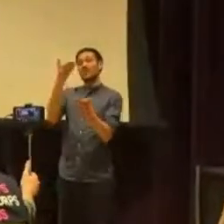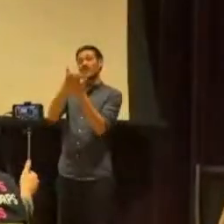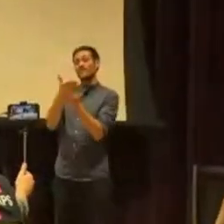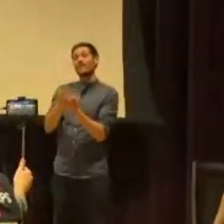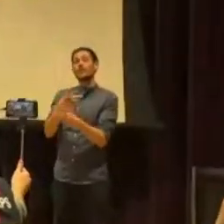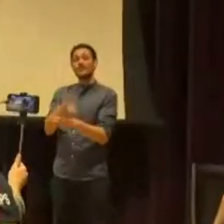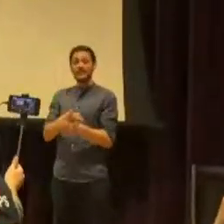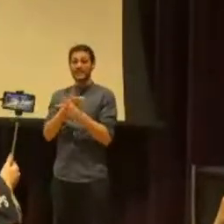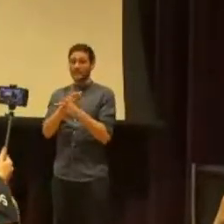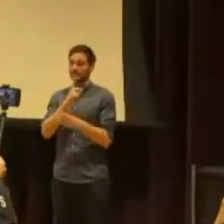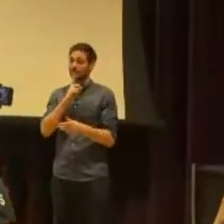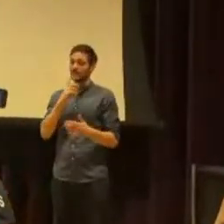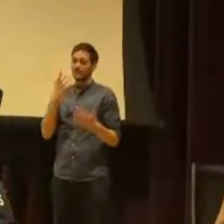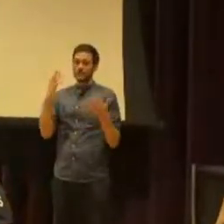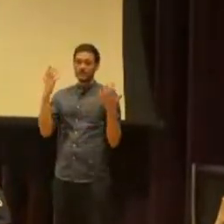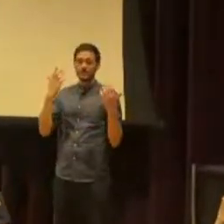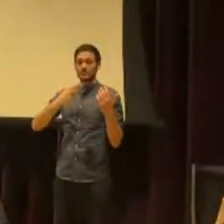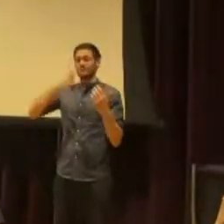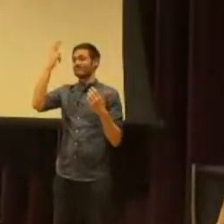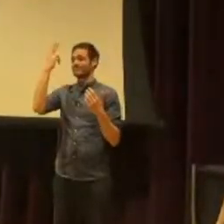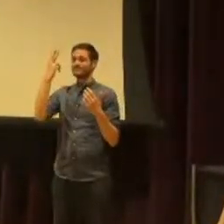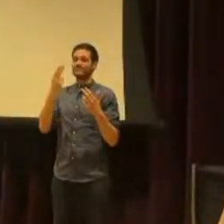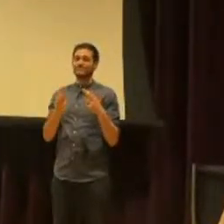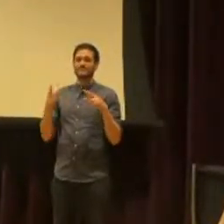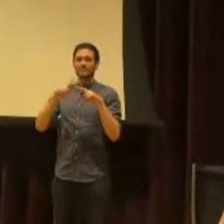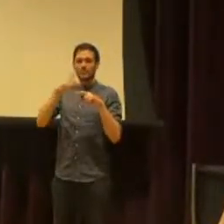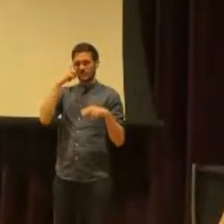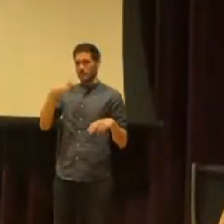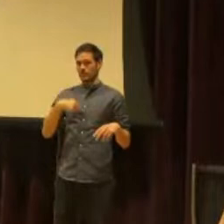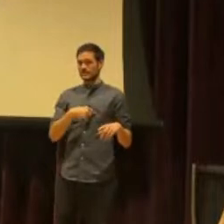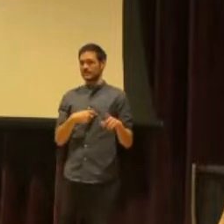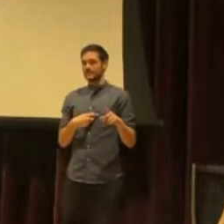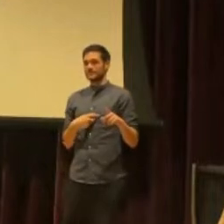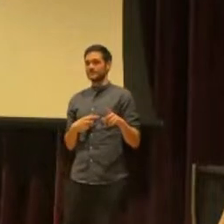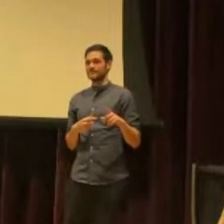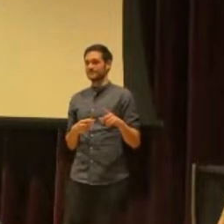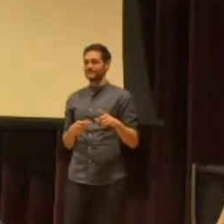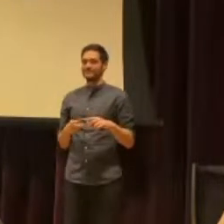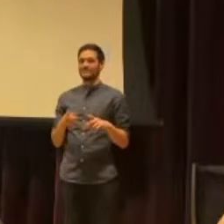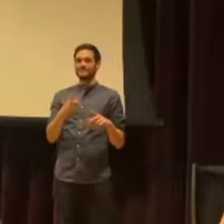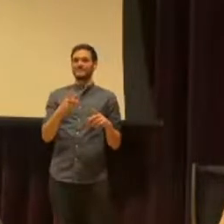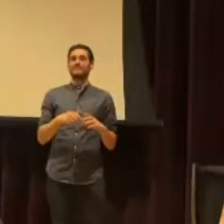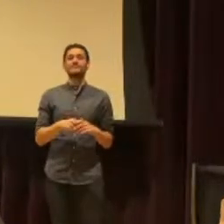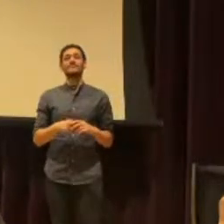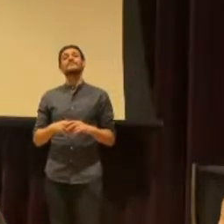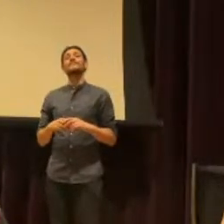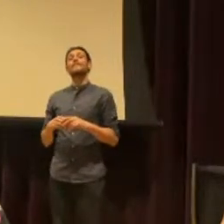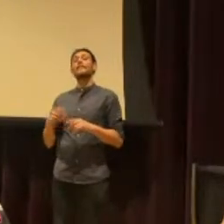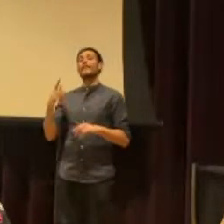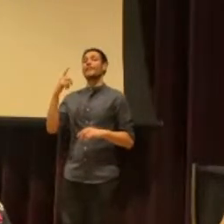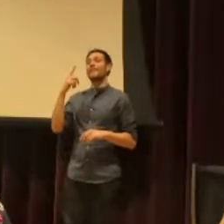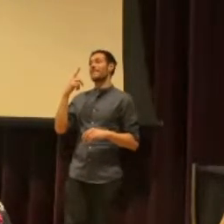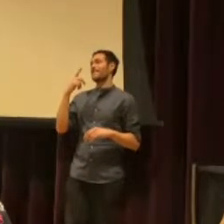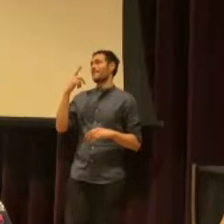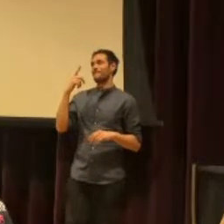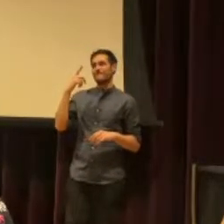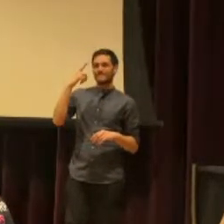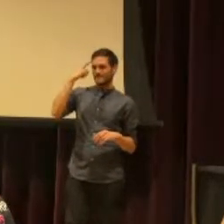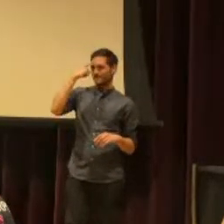us, because it's finally getting us to where we've seen for ourselves our entire